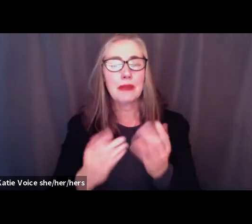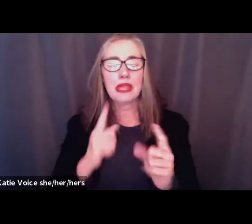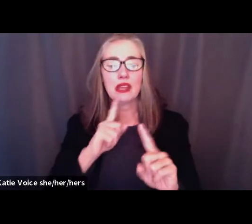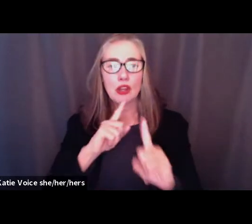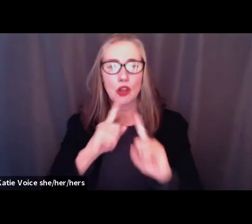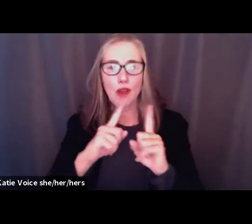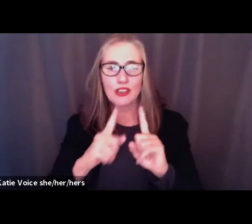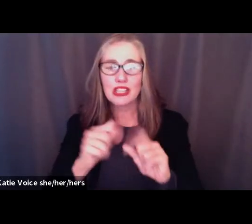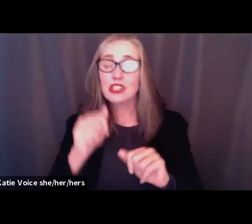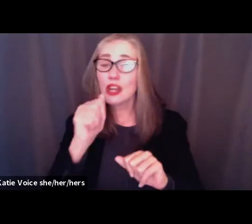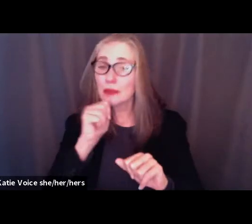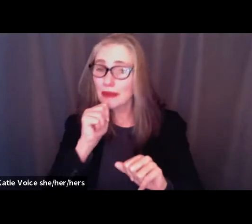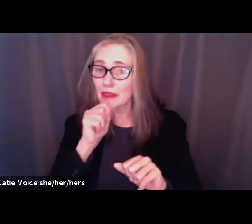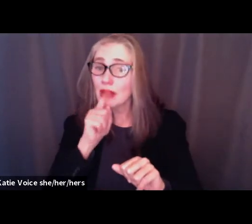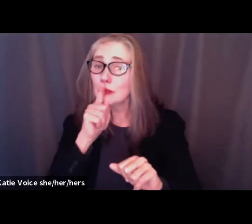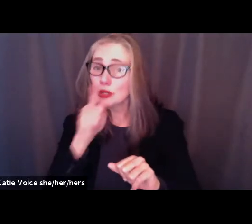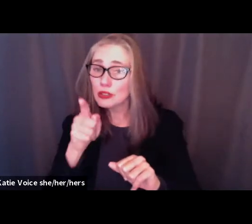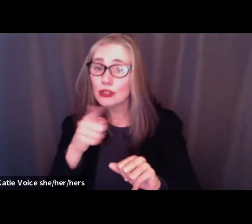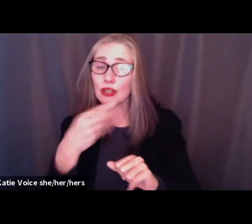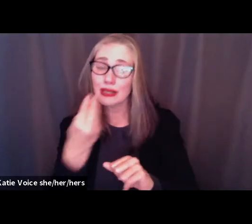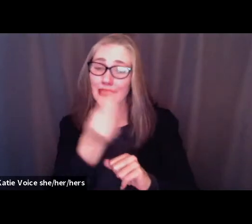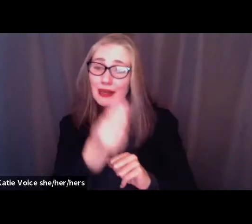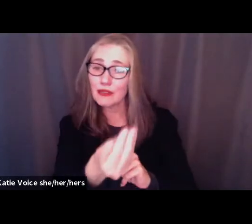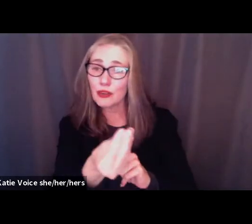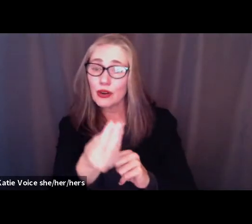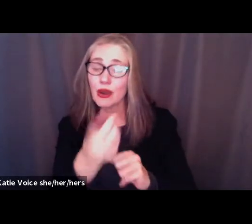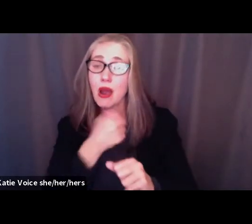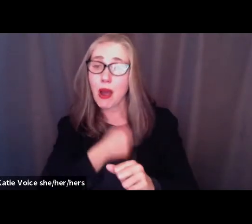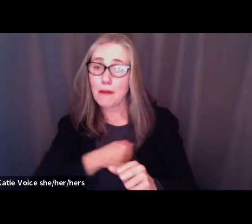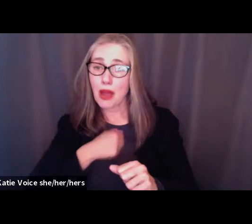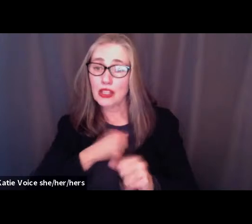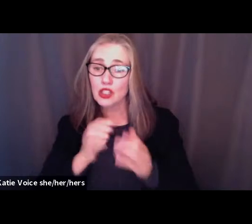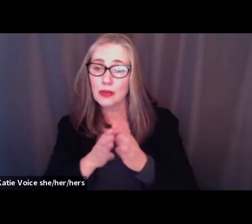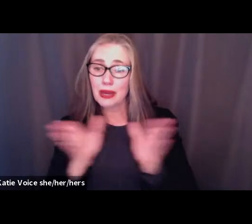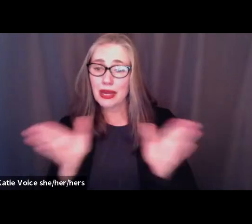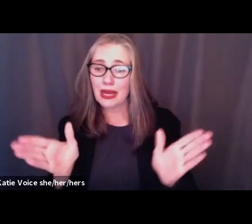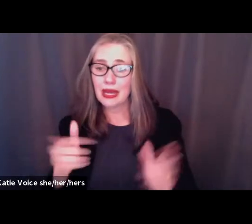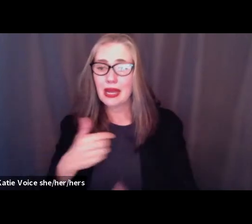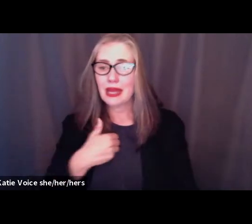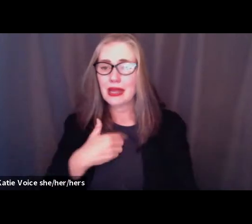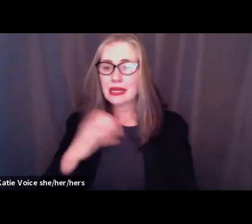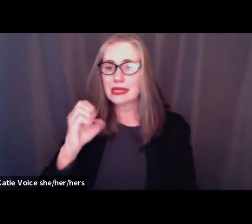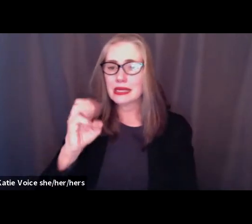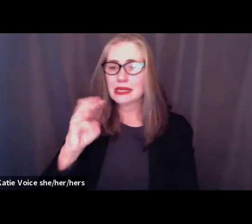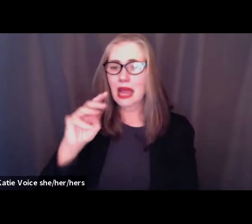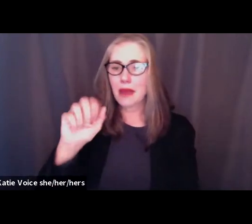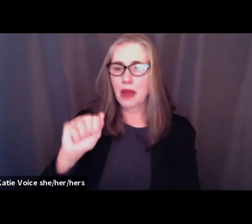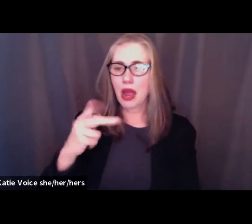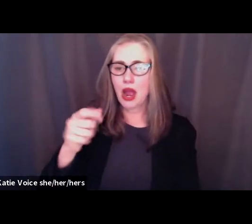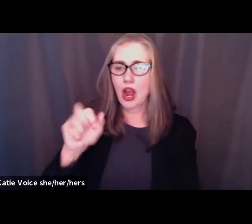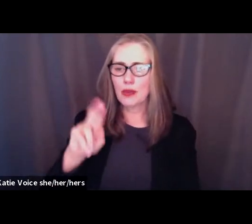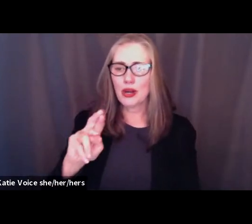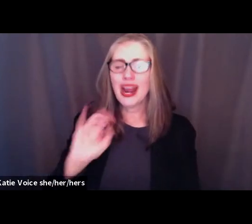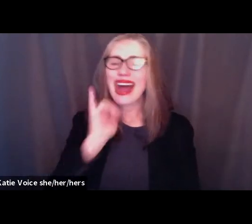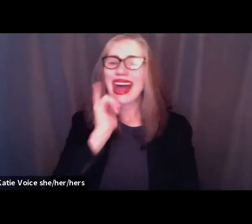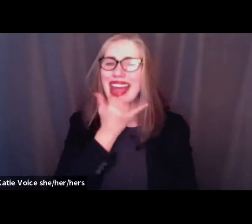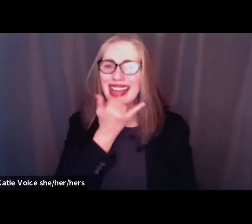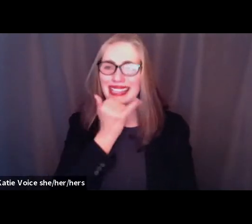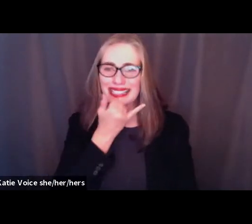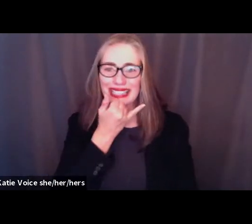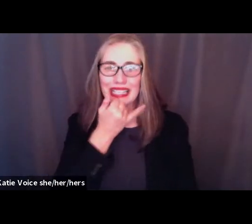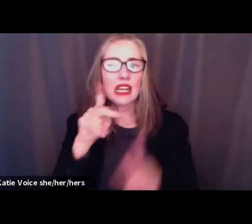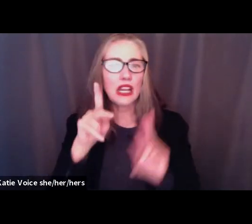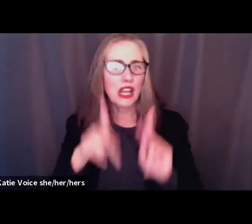also ensure that she receives a public apology. Yes, this is Emma Harper. I am the one that accidentally cut